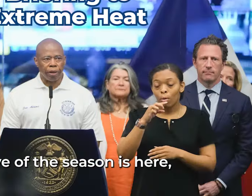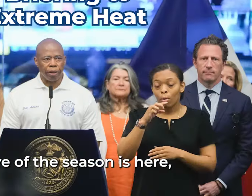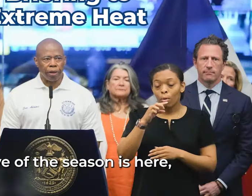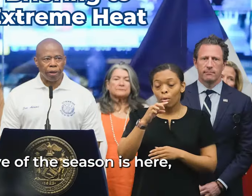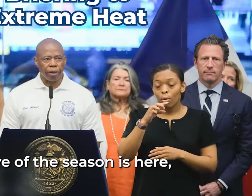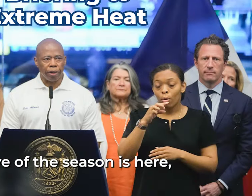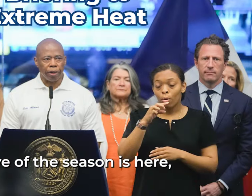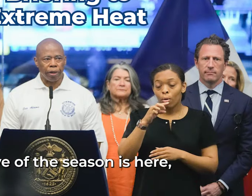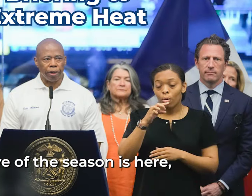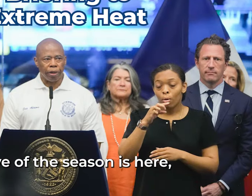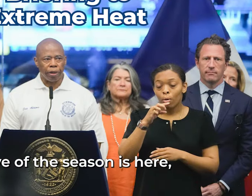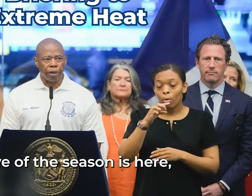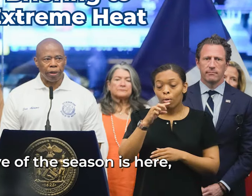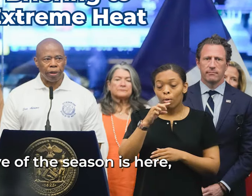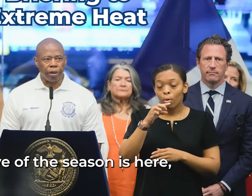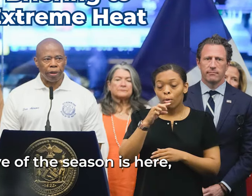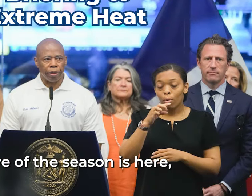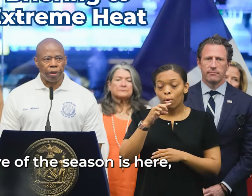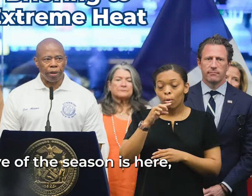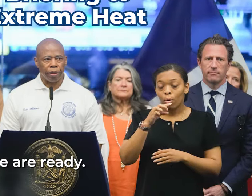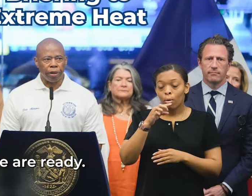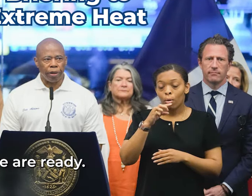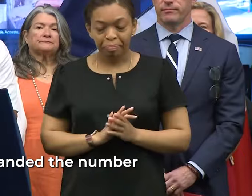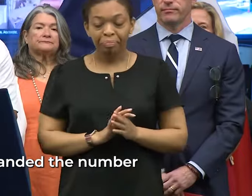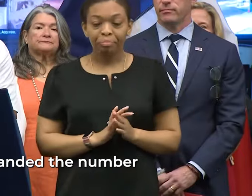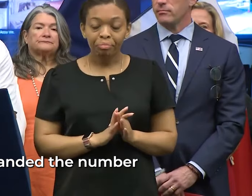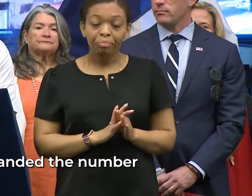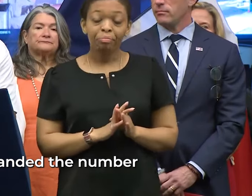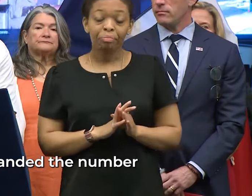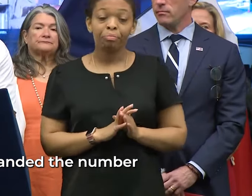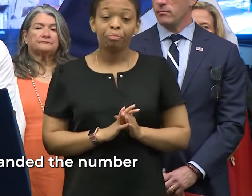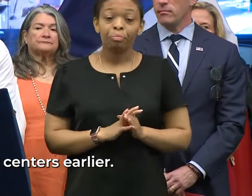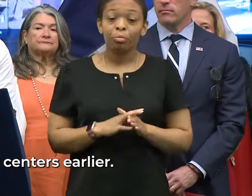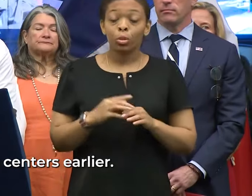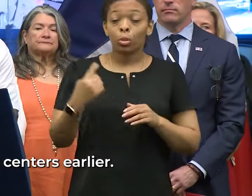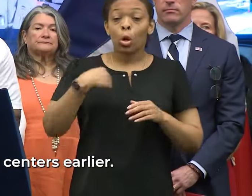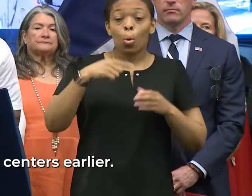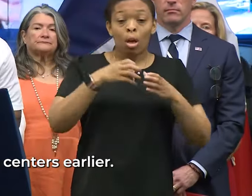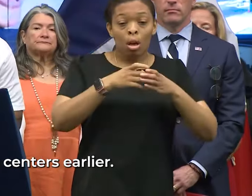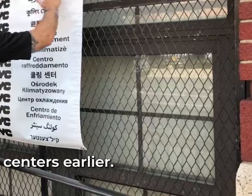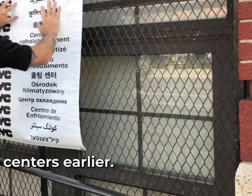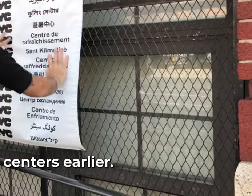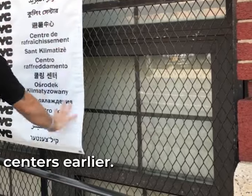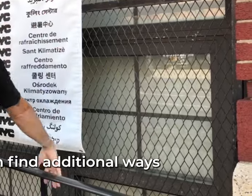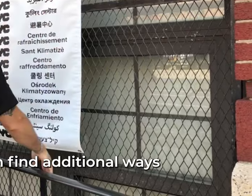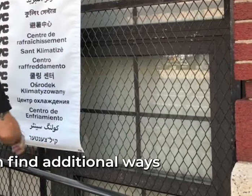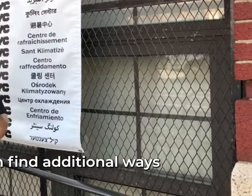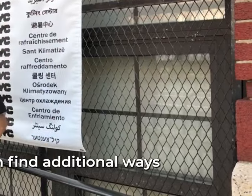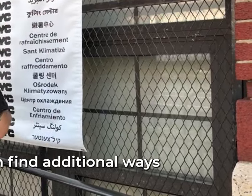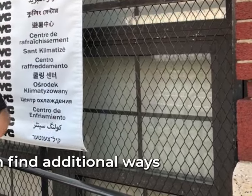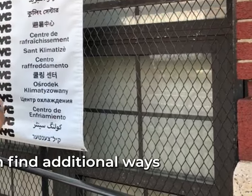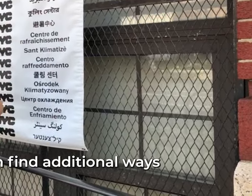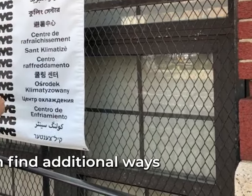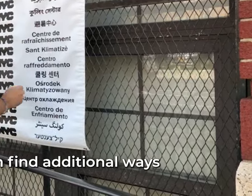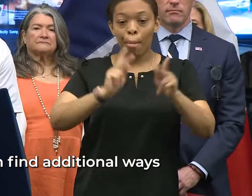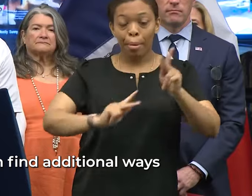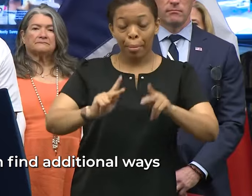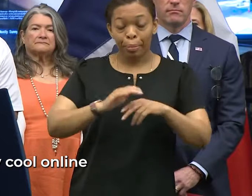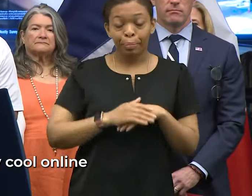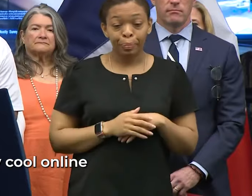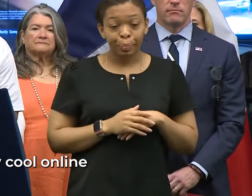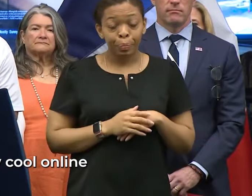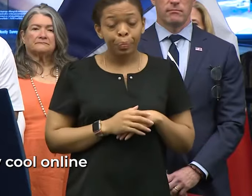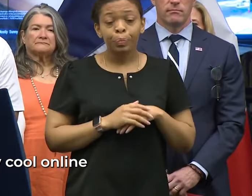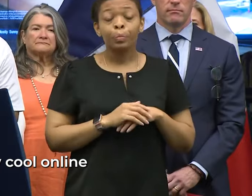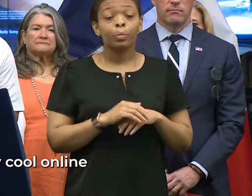And the first heat wave of the season is here, and we are ready. We have expanded the number of cooling centers earlier. New Yorkers can find additional